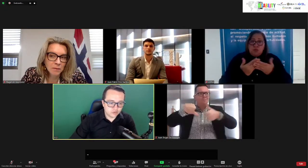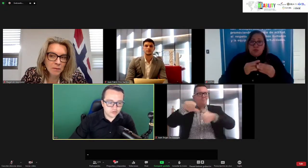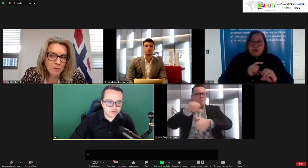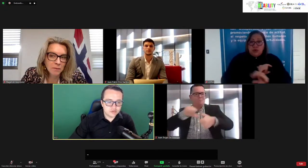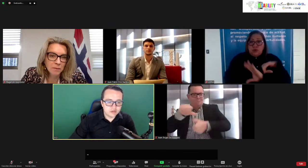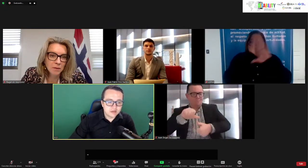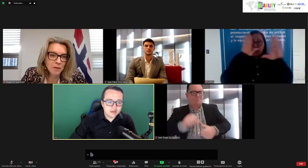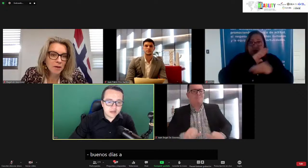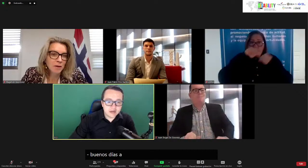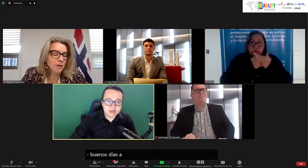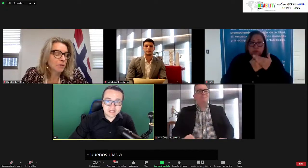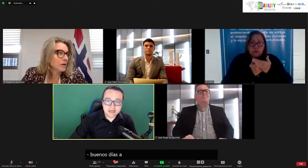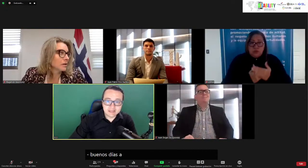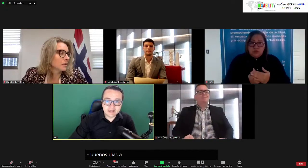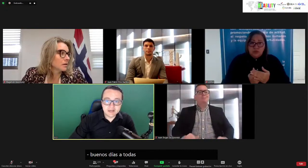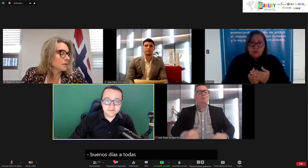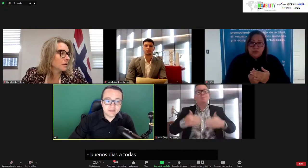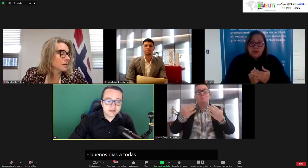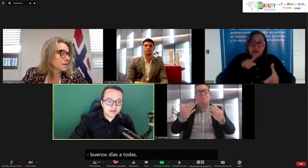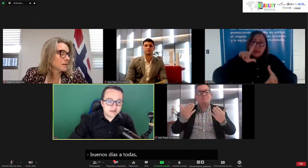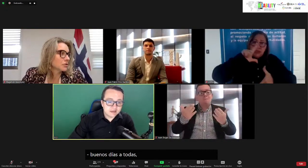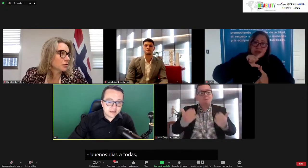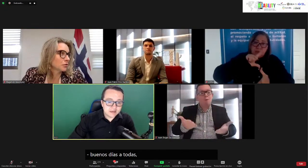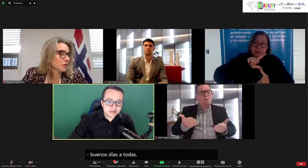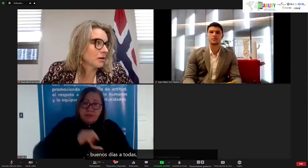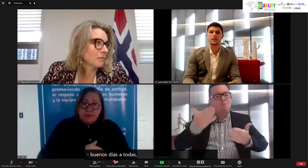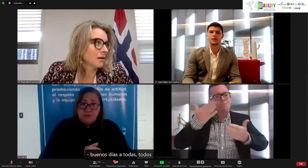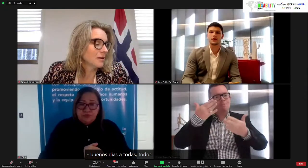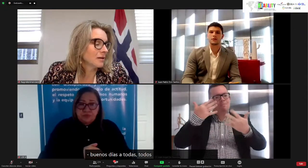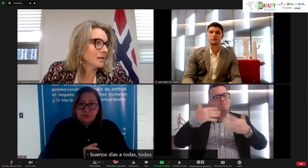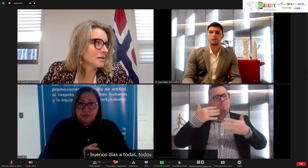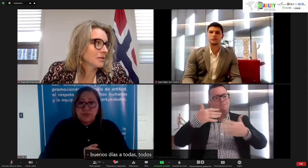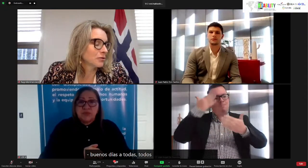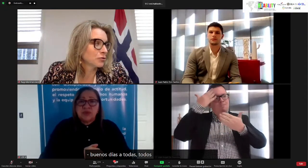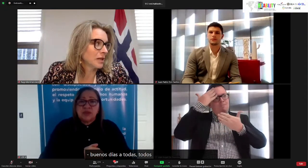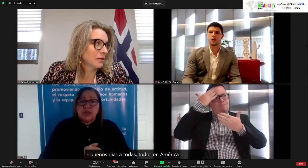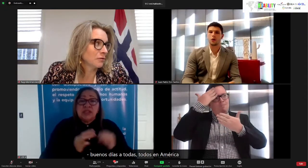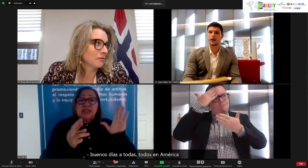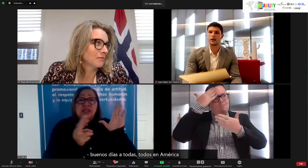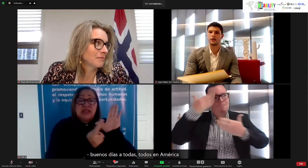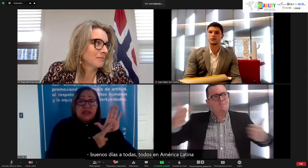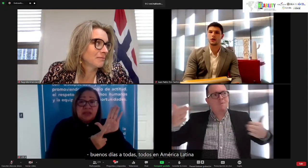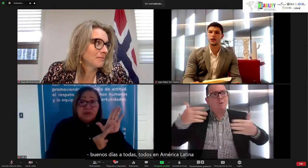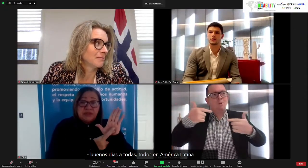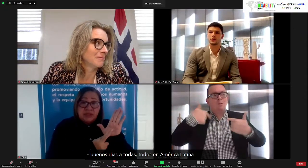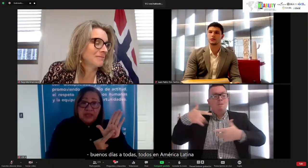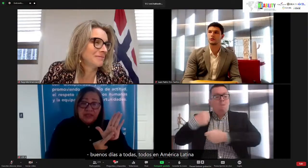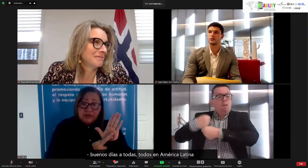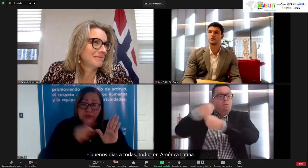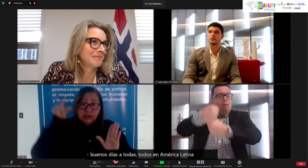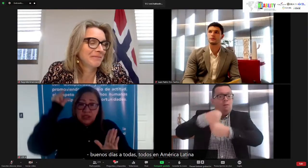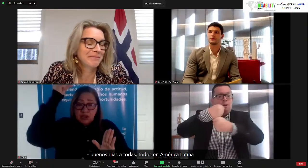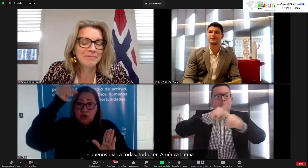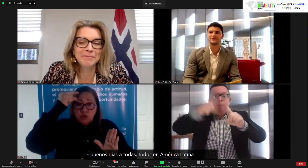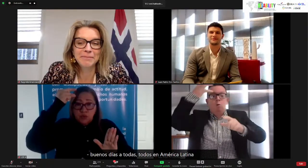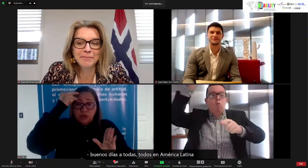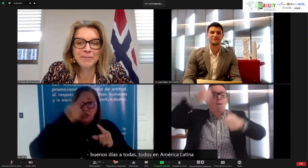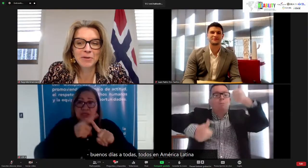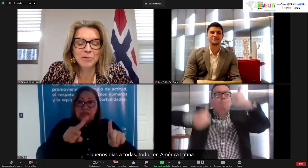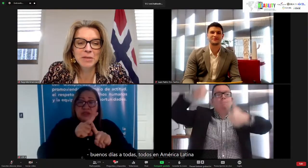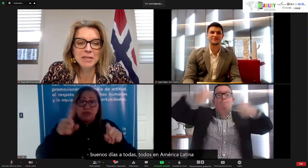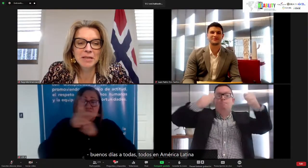good morning everyone in latin america dear representatives